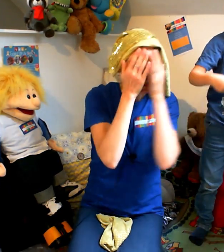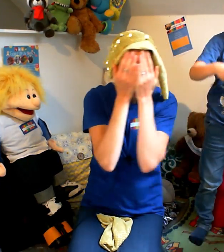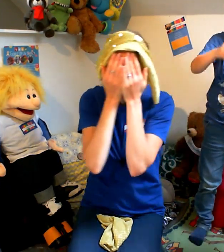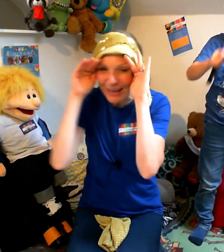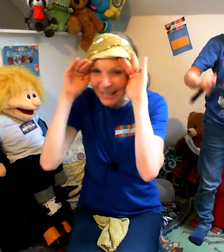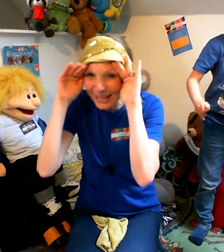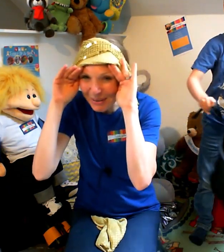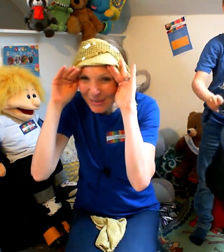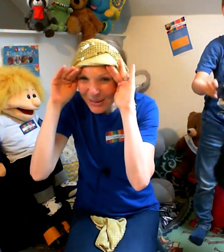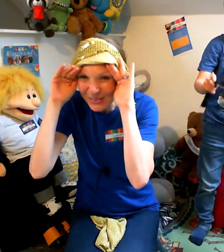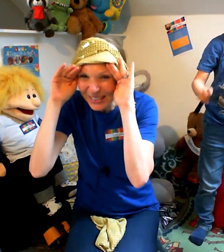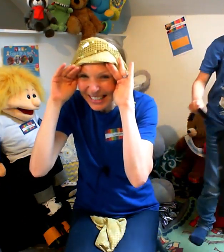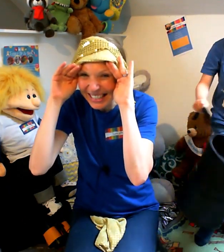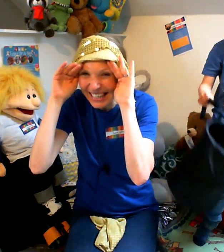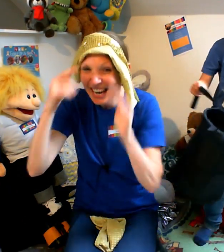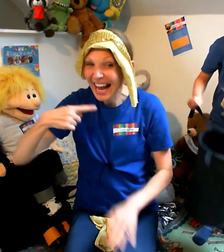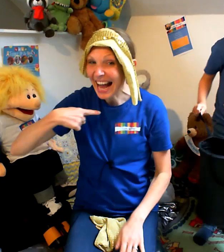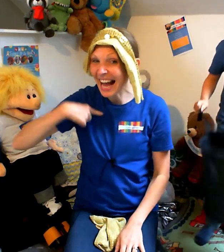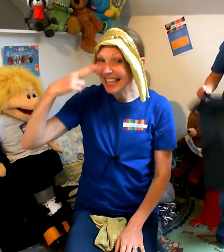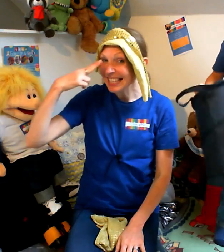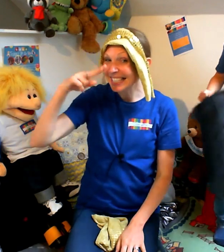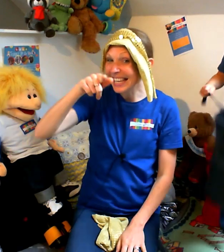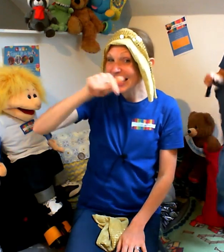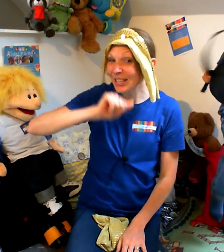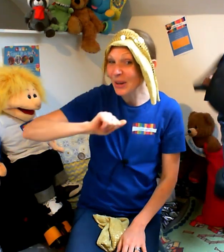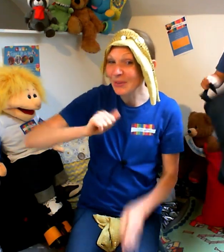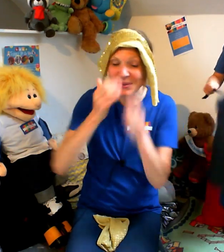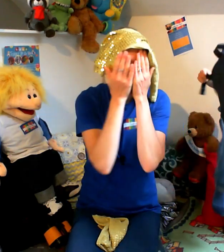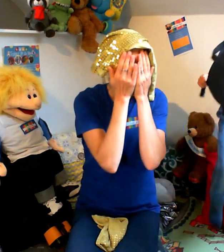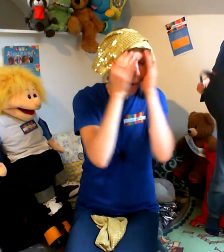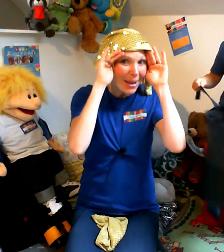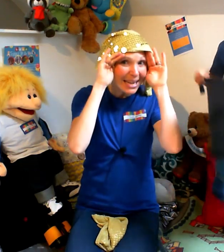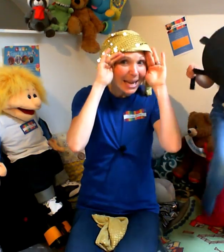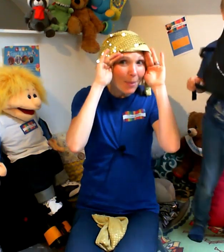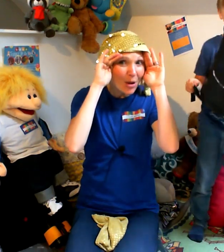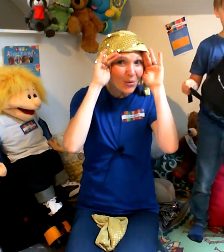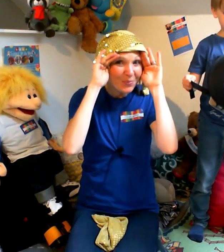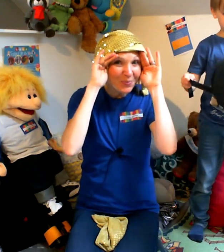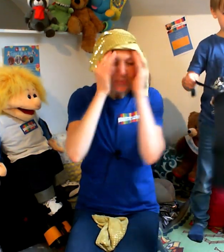Peekaboo, peekaboo, peekaboo, I see you. Peekaboo,